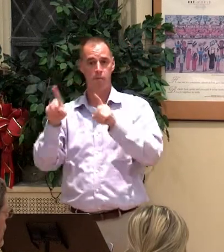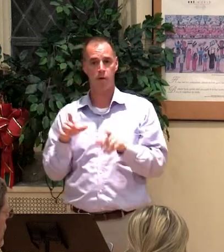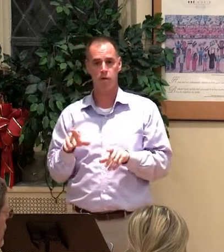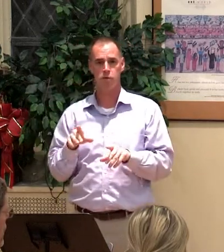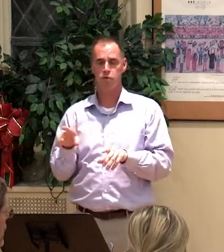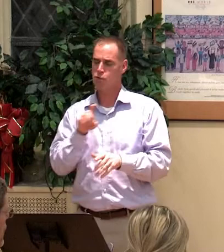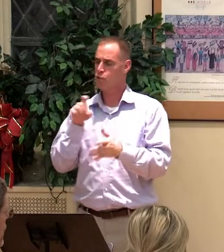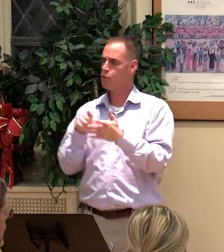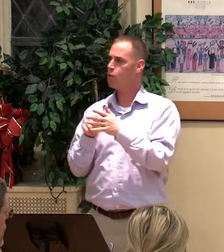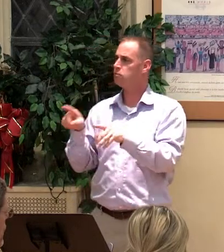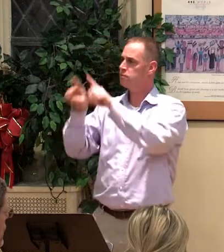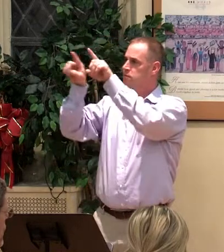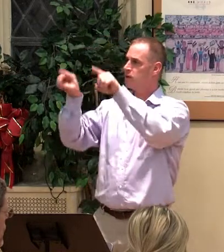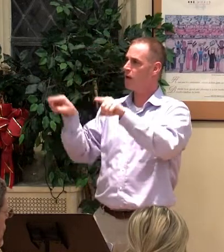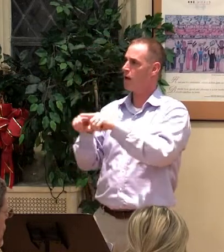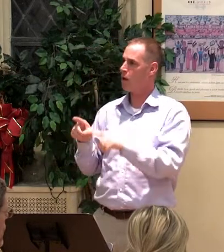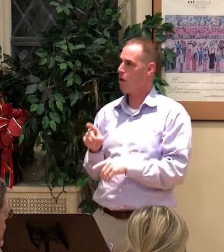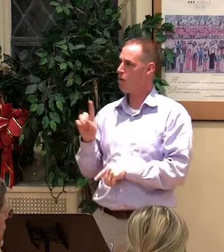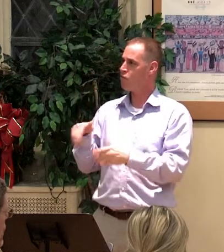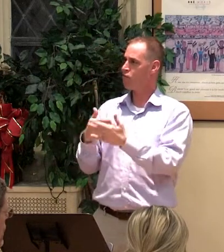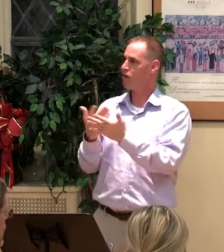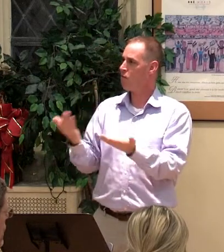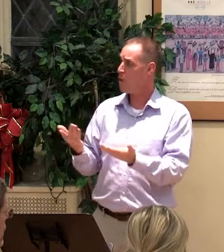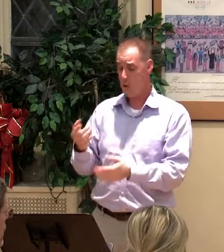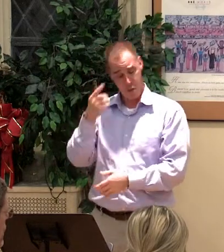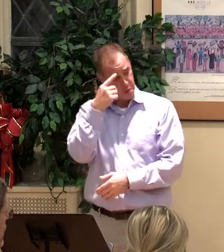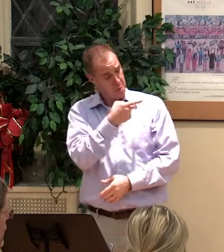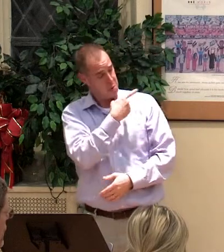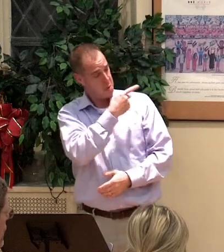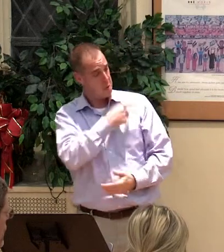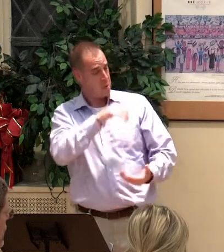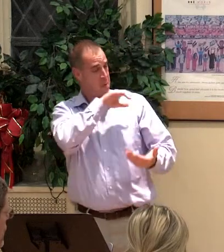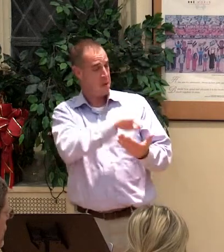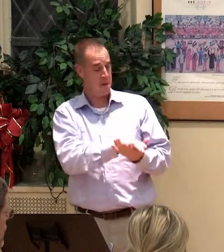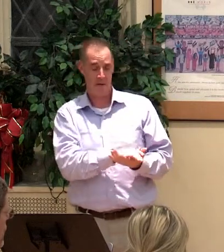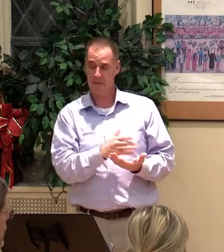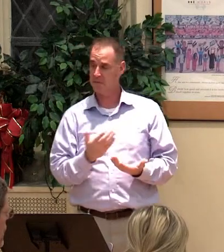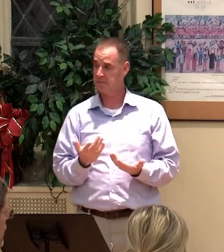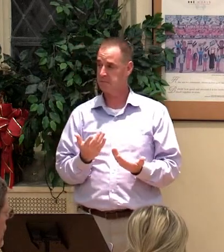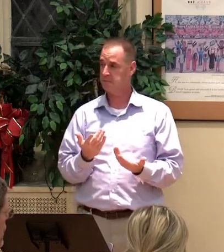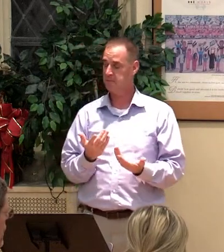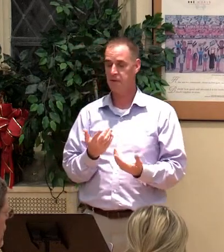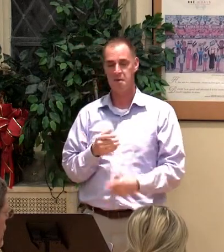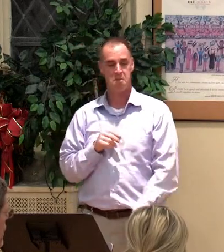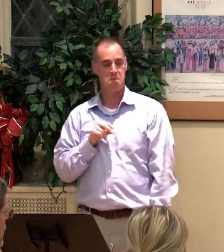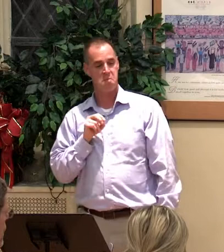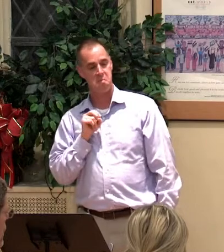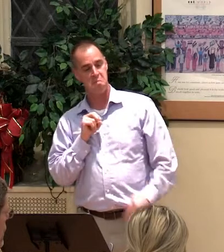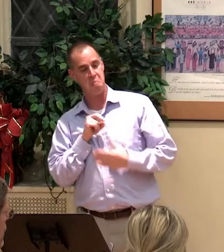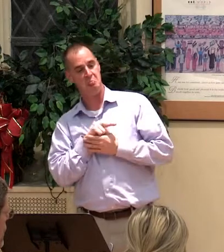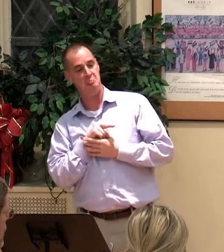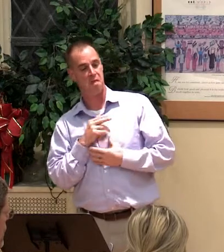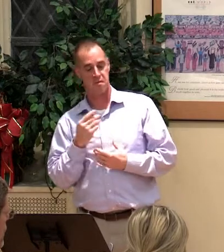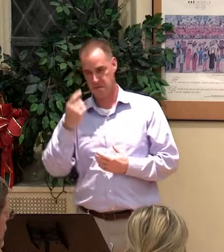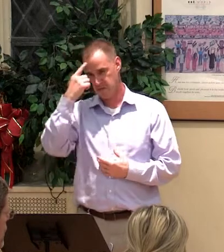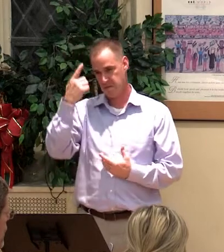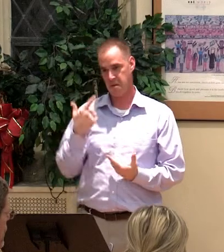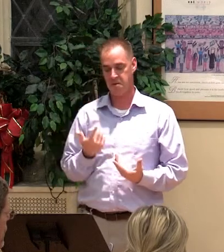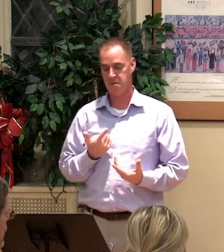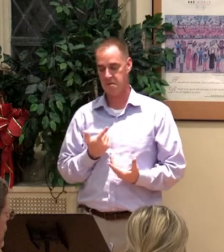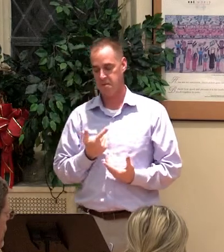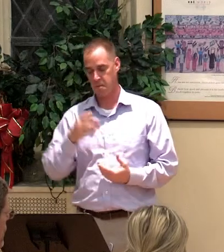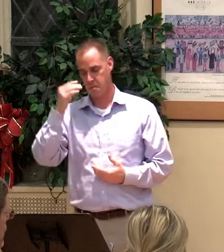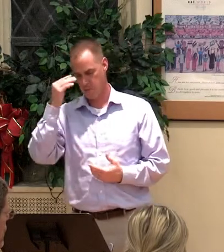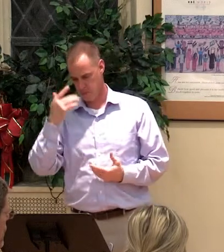we'd get married, because neither of us could stand anyone else. Then I stuck my tongue out at you and told you marriage was gross because boys